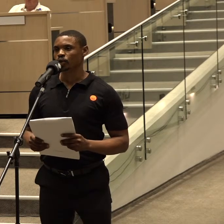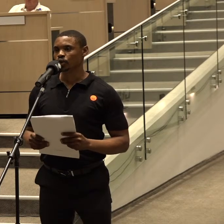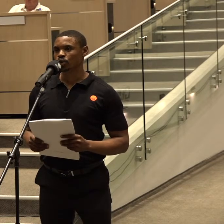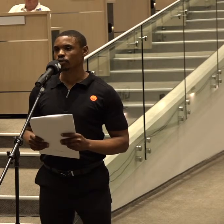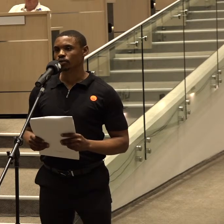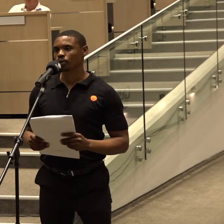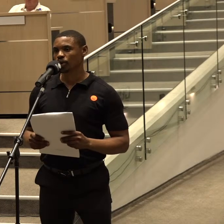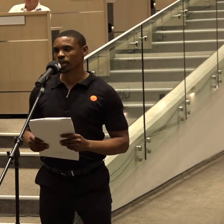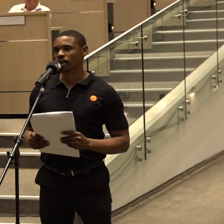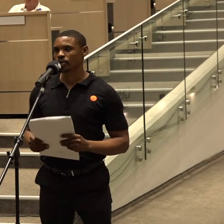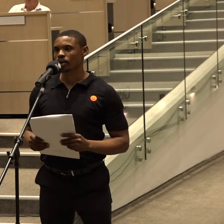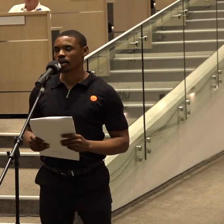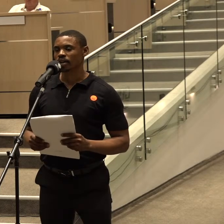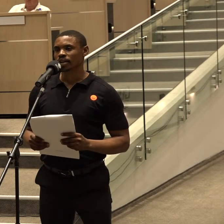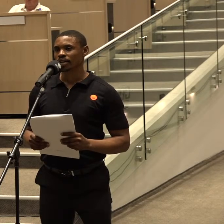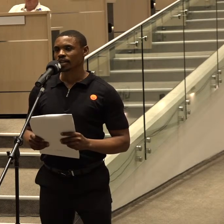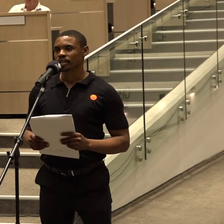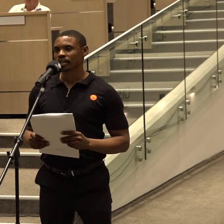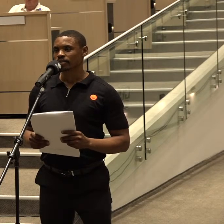foreign